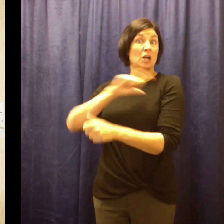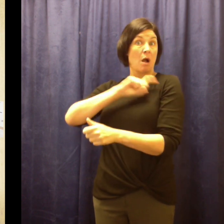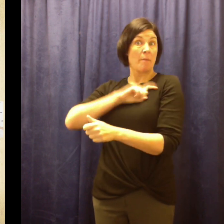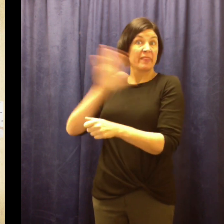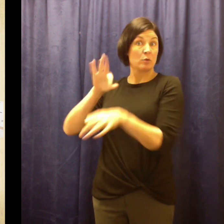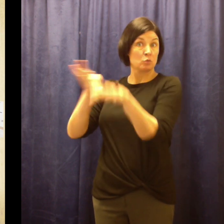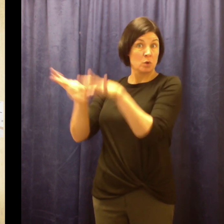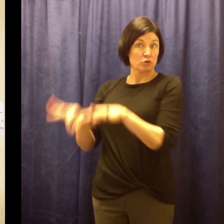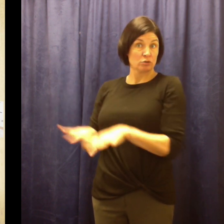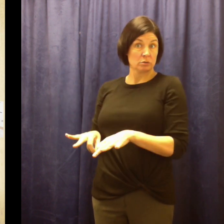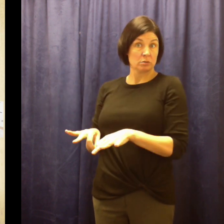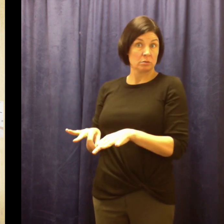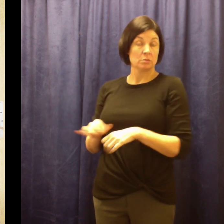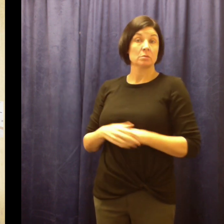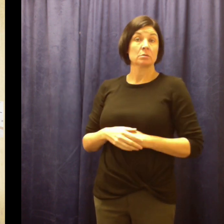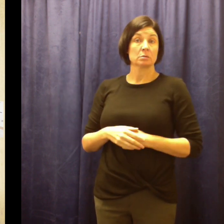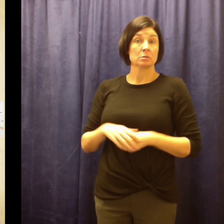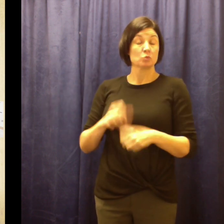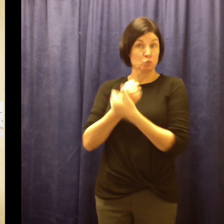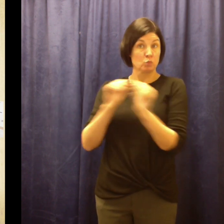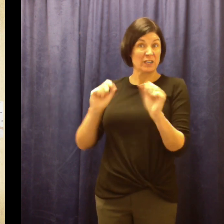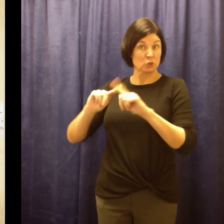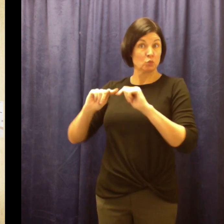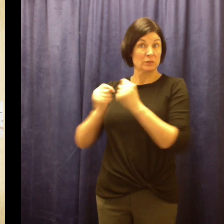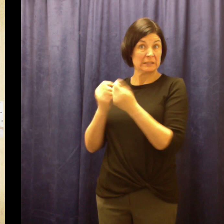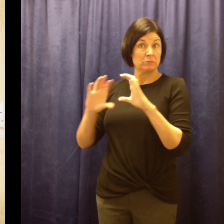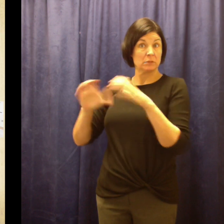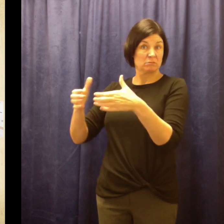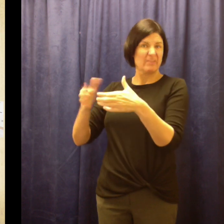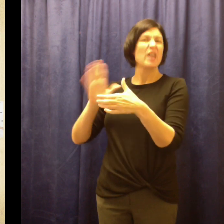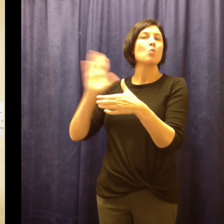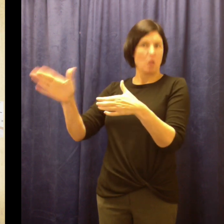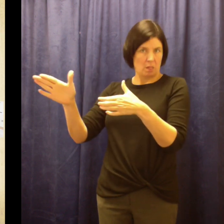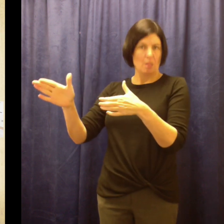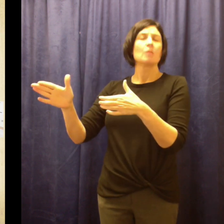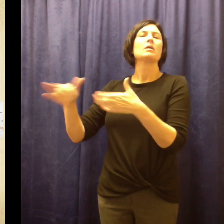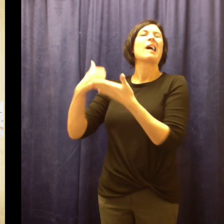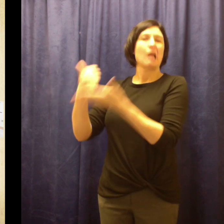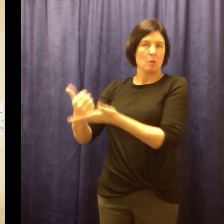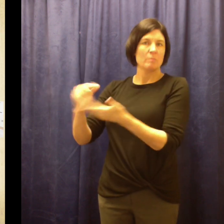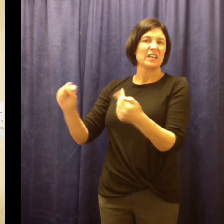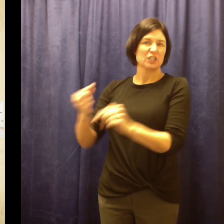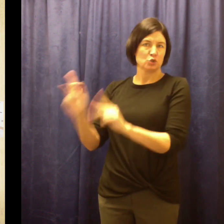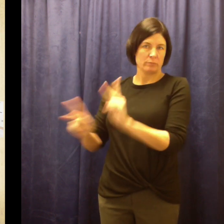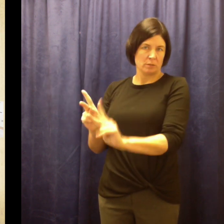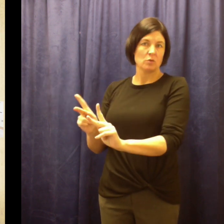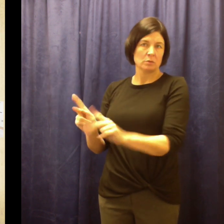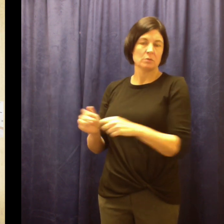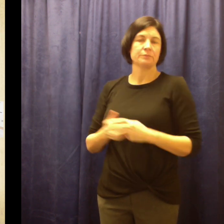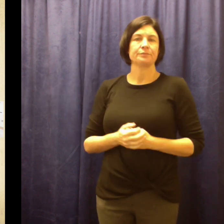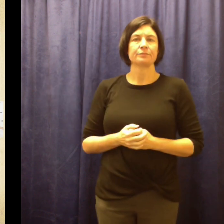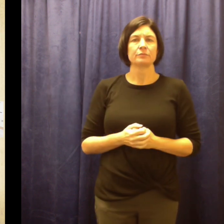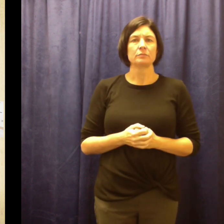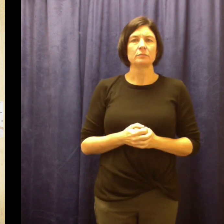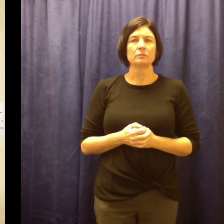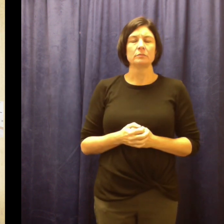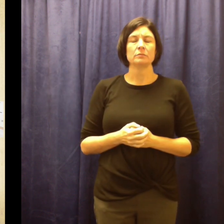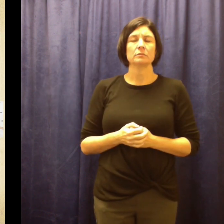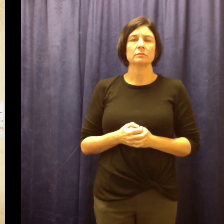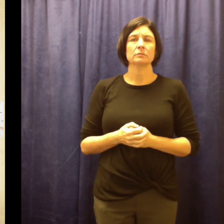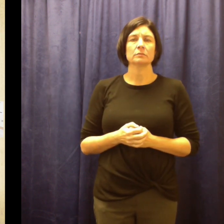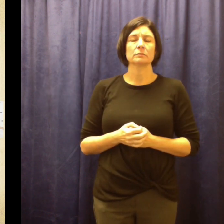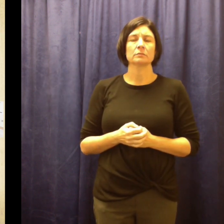These rescue teams will treat and remove any injured persons. They may also call upon